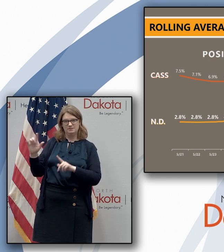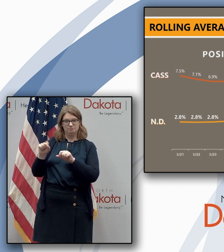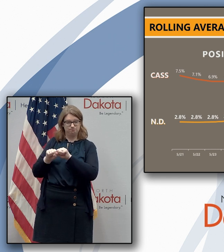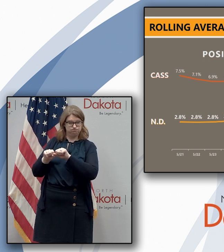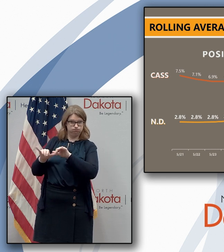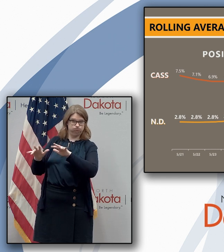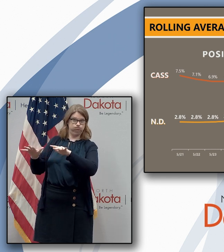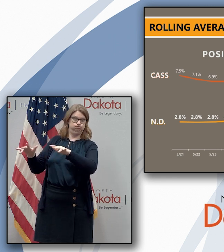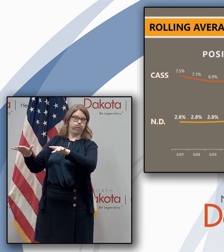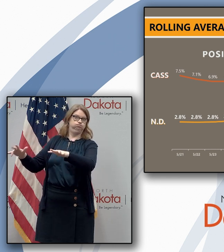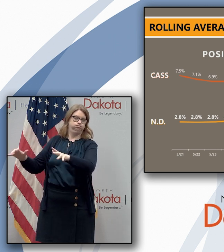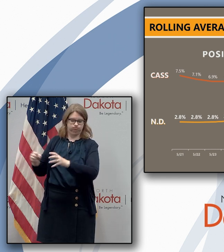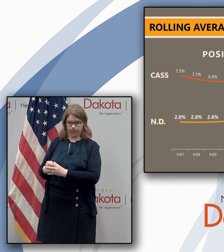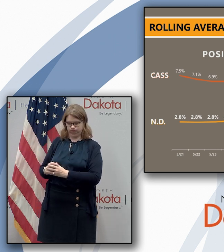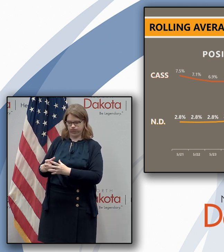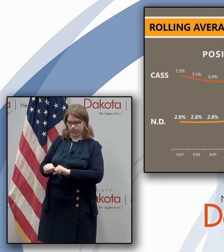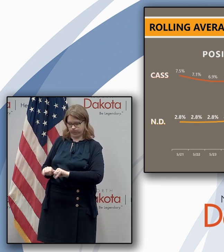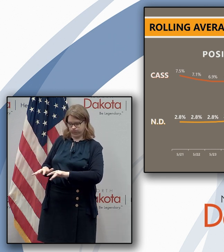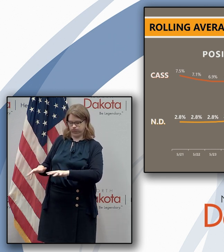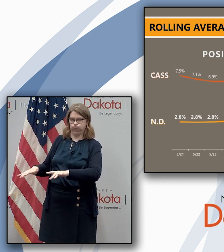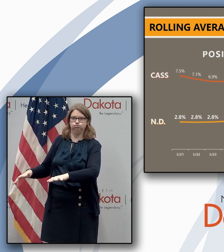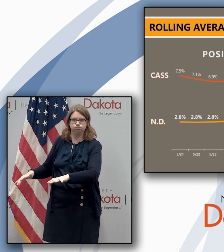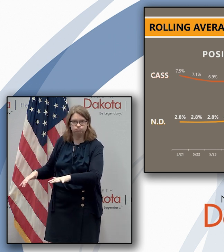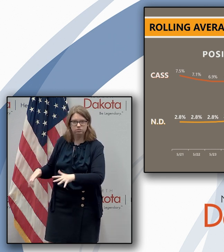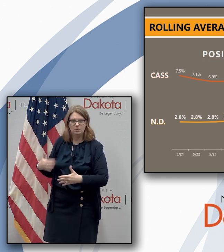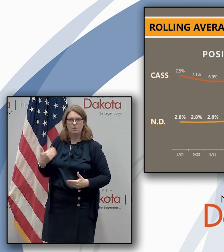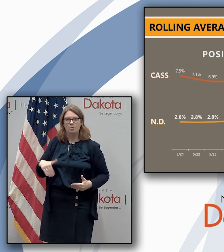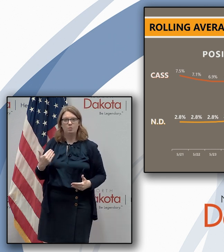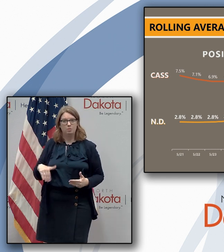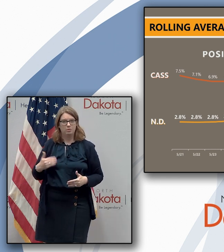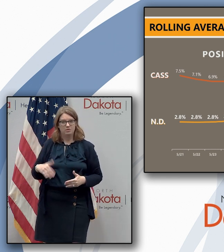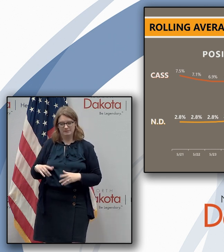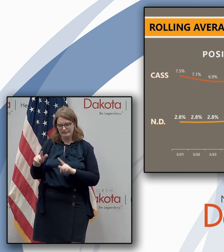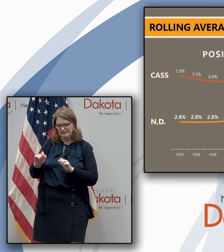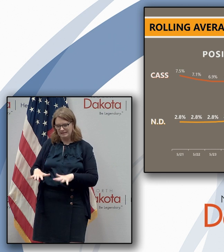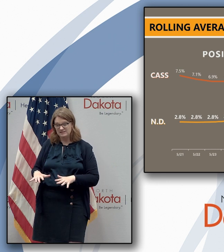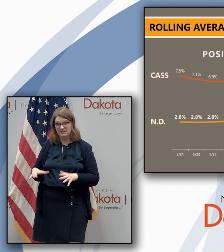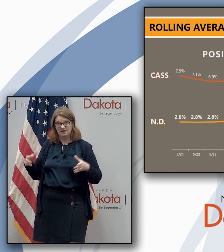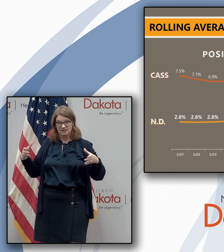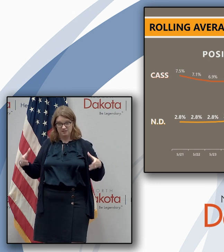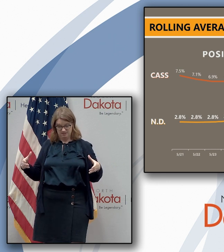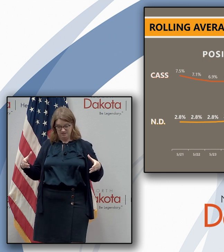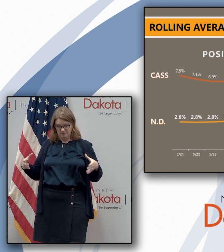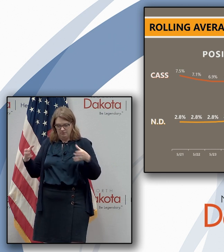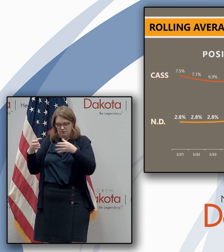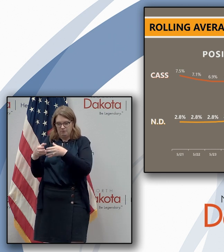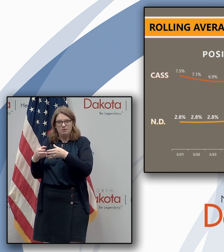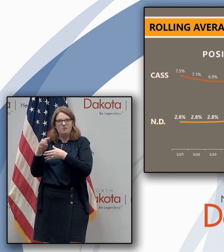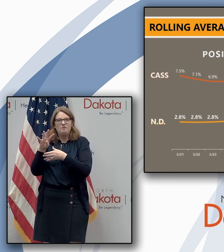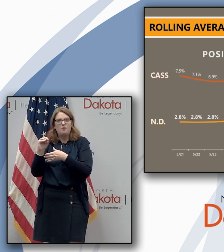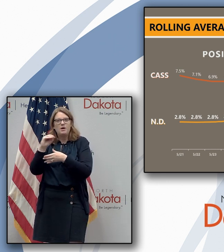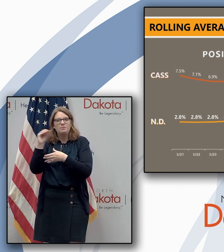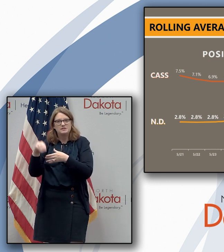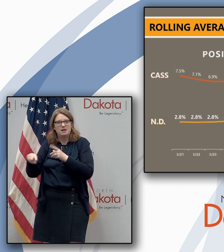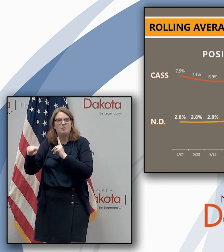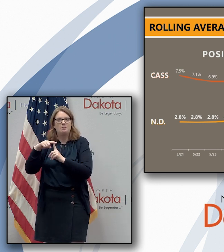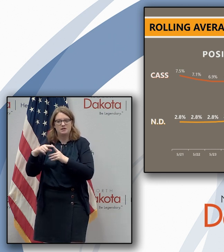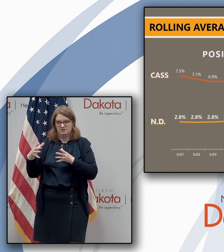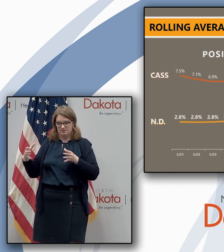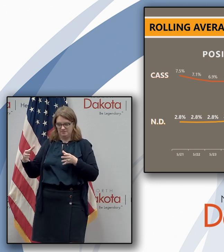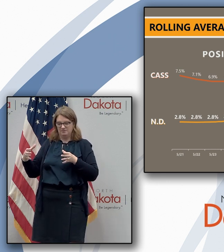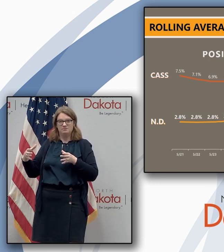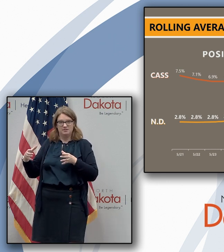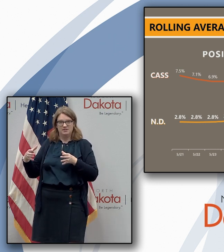that they had down there, post Mardi Gras, that there was a time when they were testing over 40% of the people were testing positive, something we